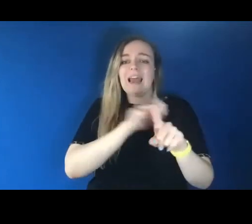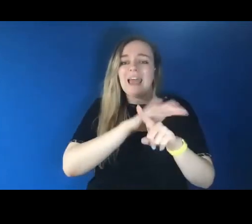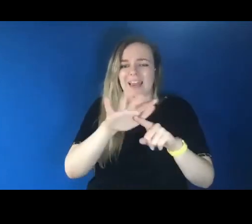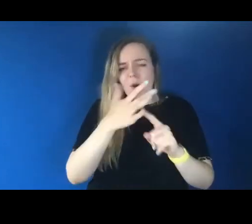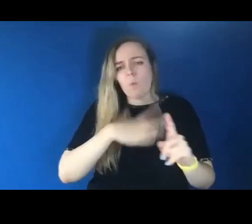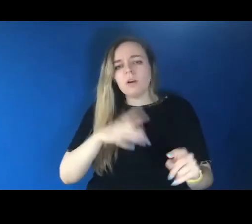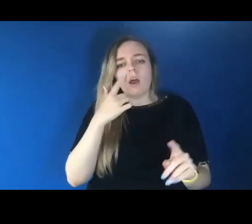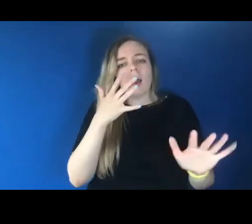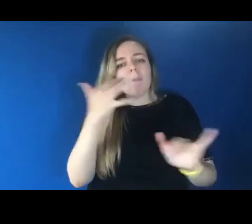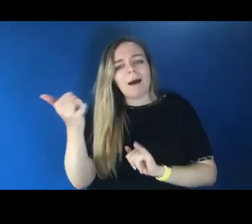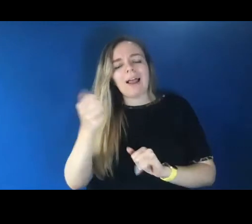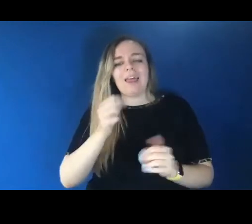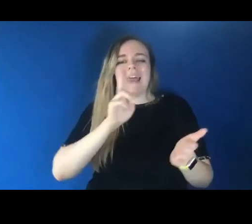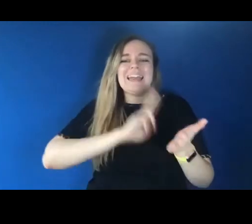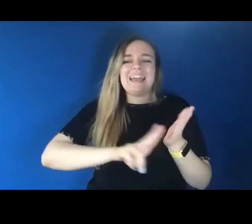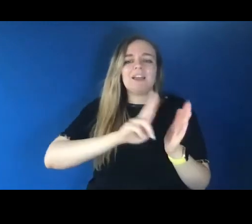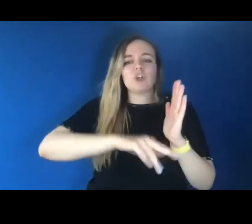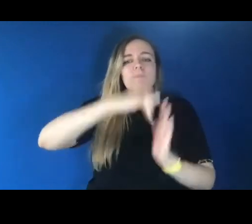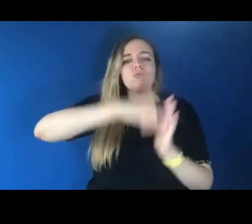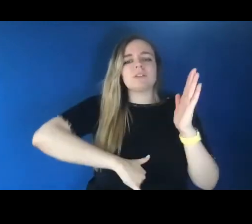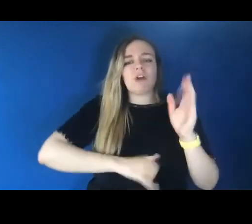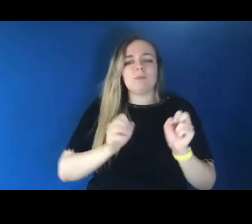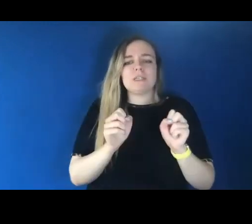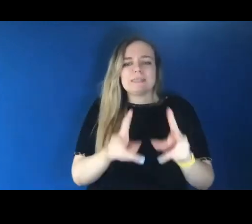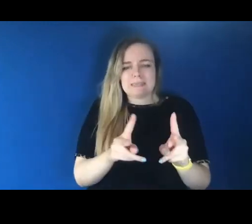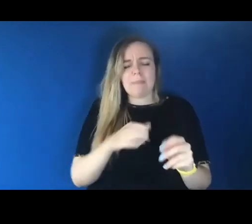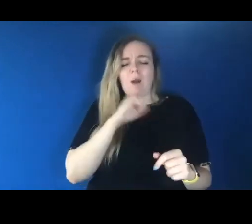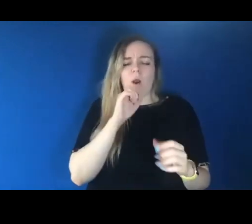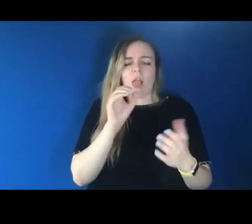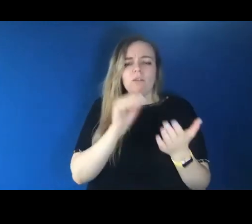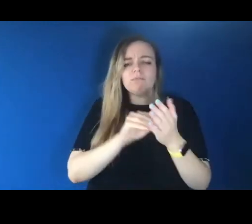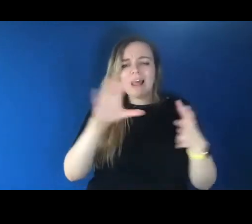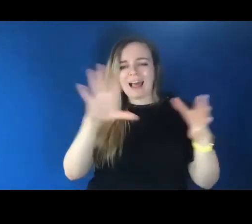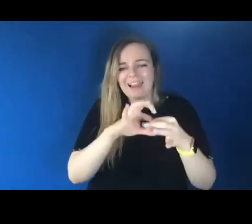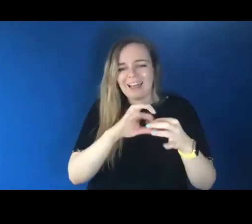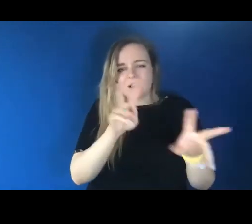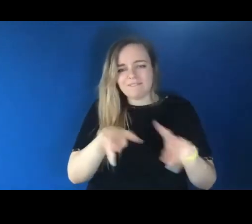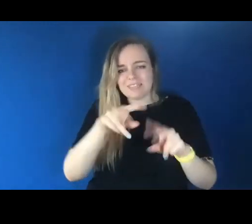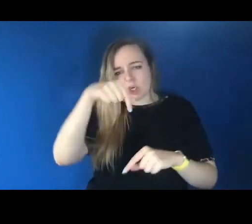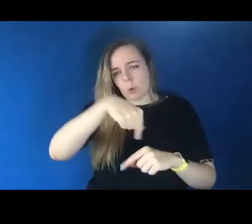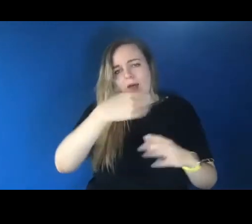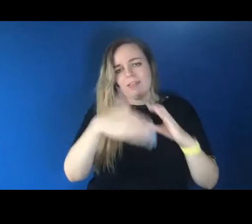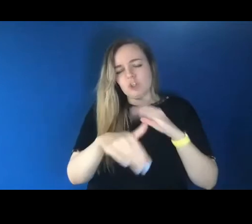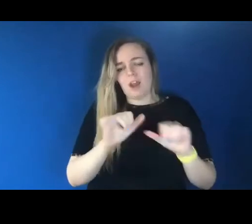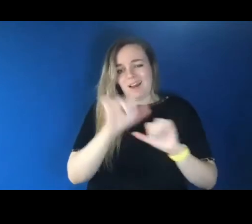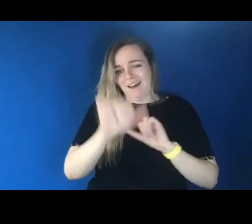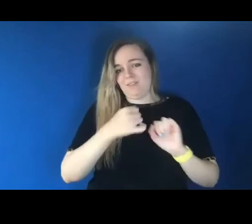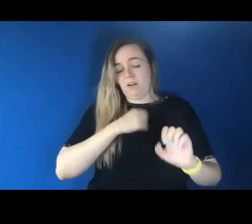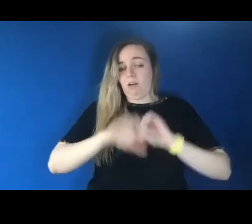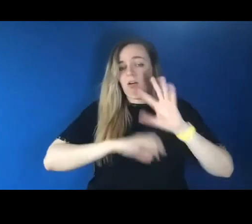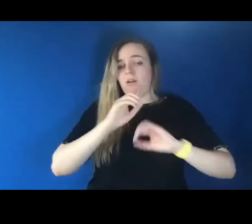something called our Nature Prescription Scheme. And I'll pop a link to a great video about it in the chat after my talk.